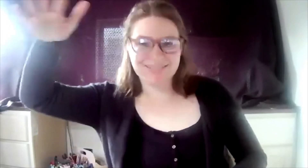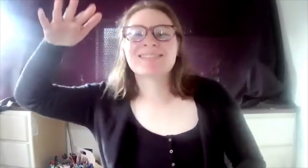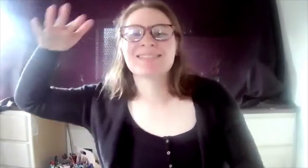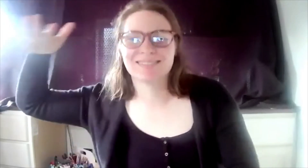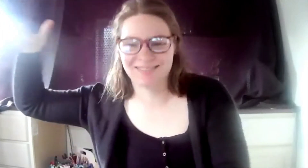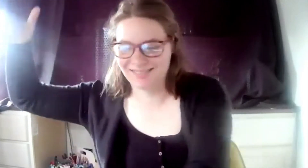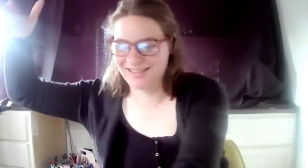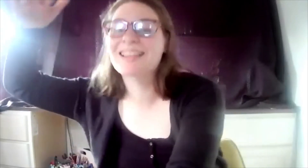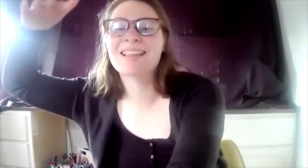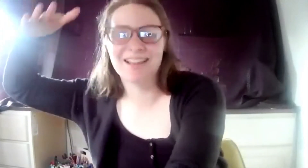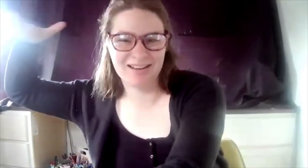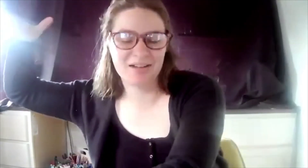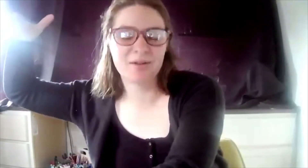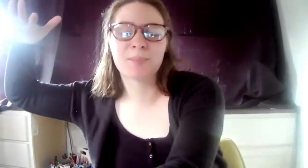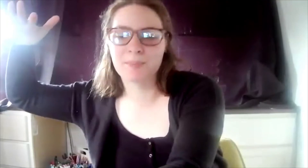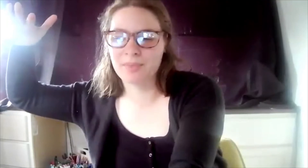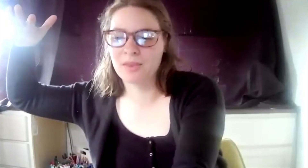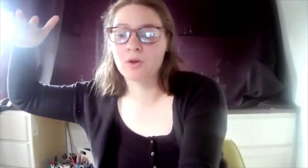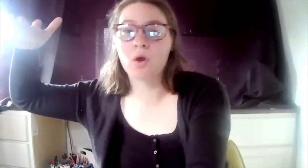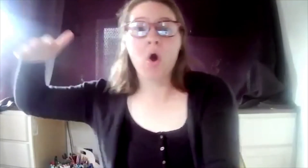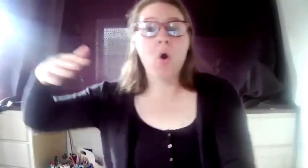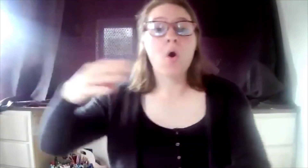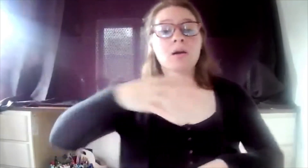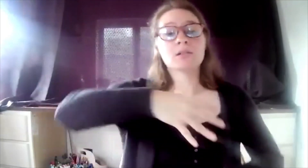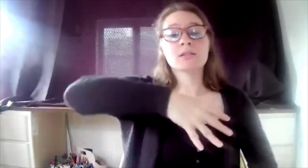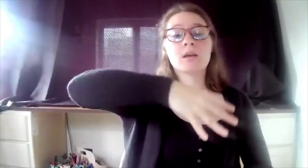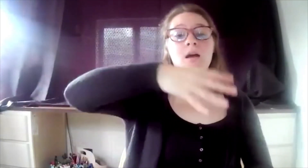you find me. Oh,